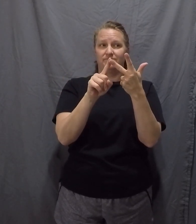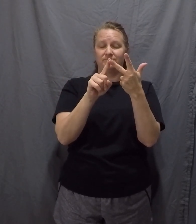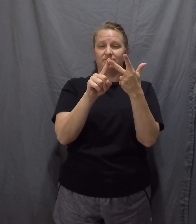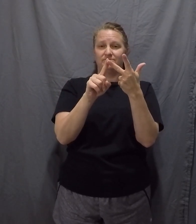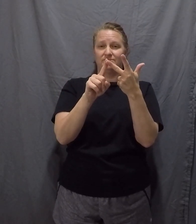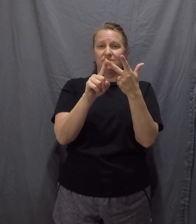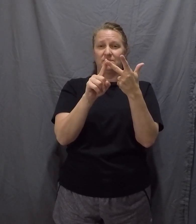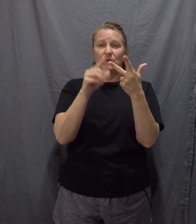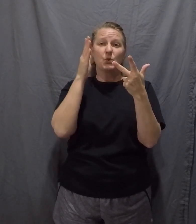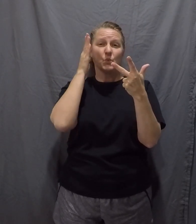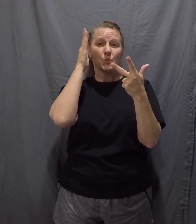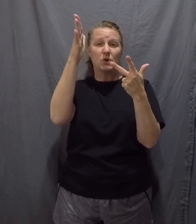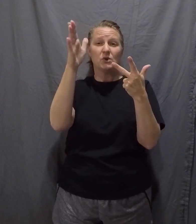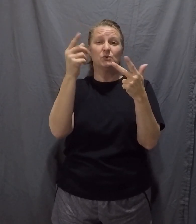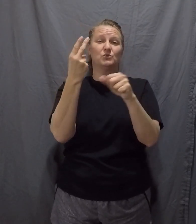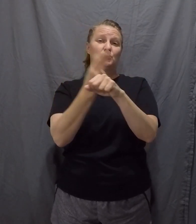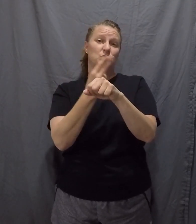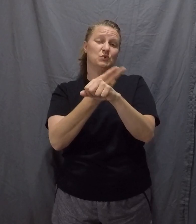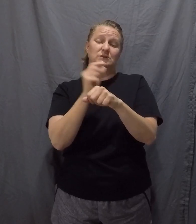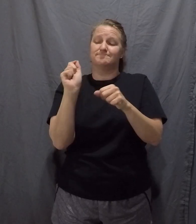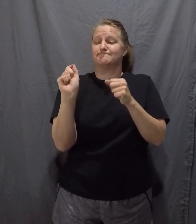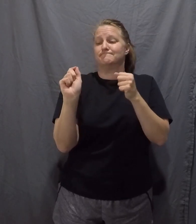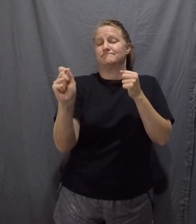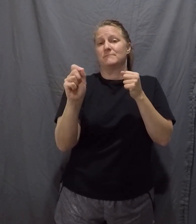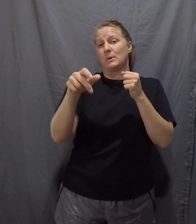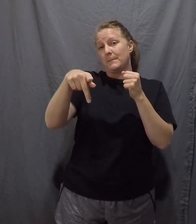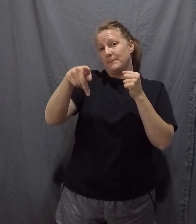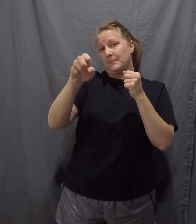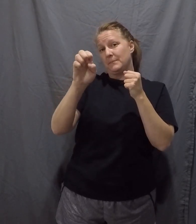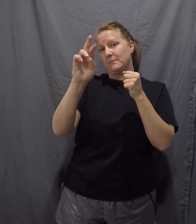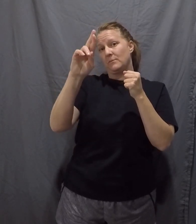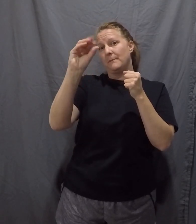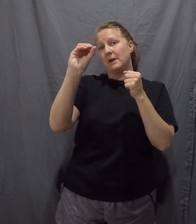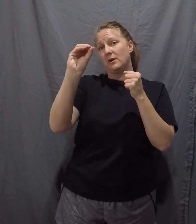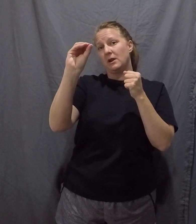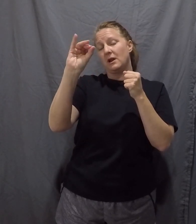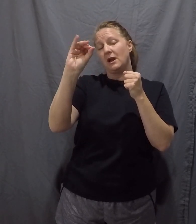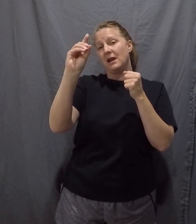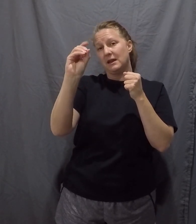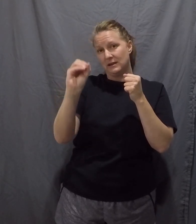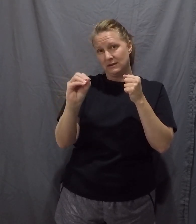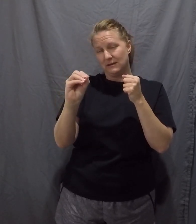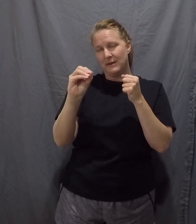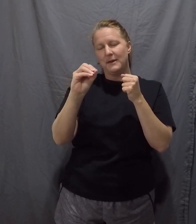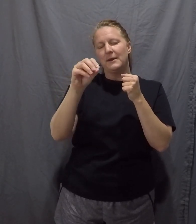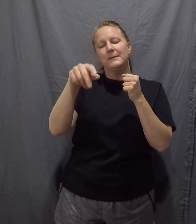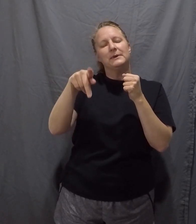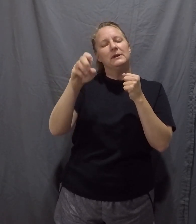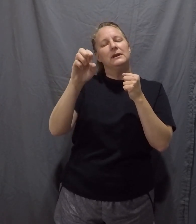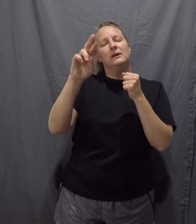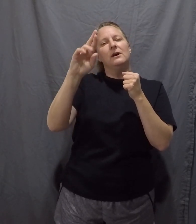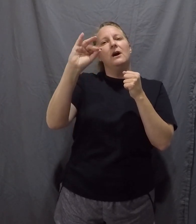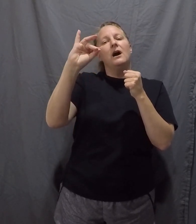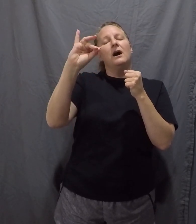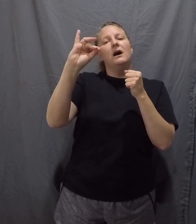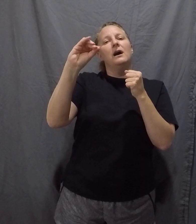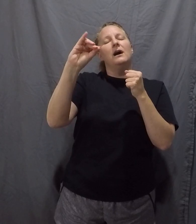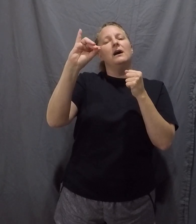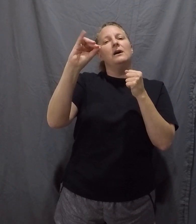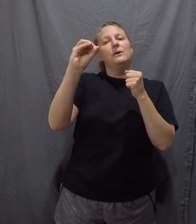use a period at the end of each sentence so that the person reading your beautiful